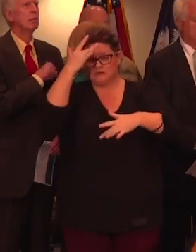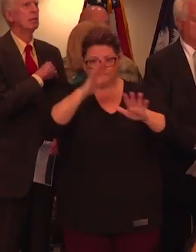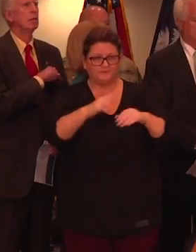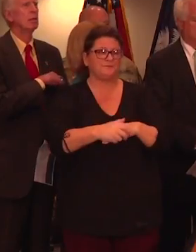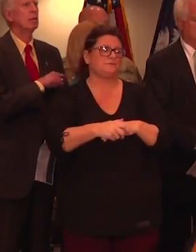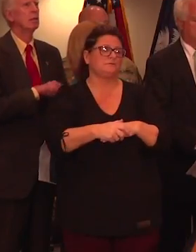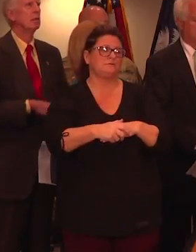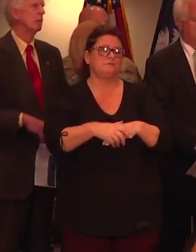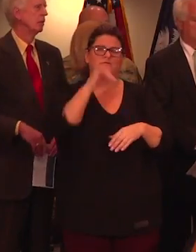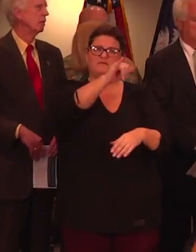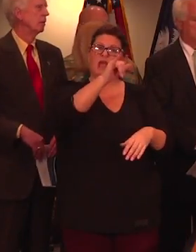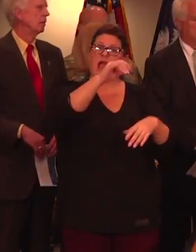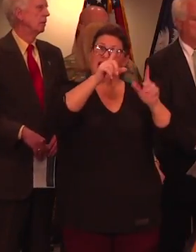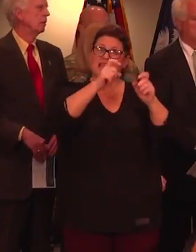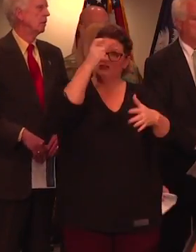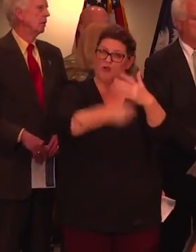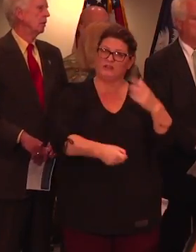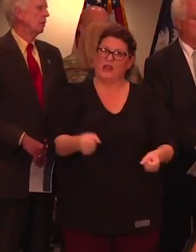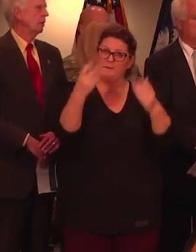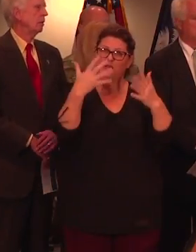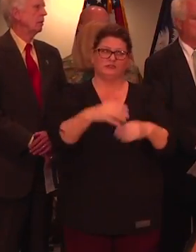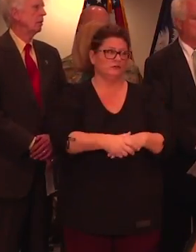How much do those tests cost?